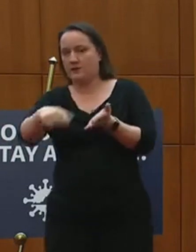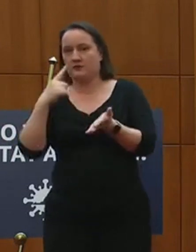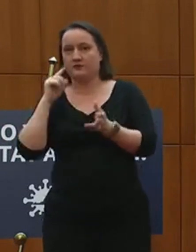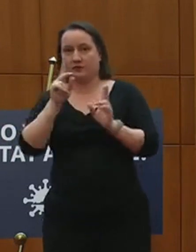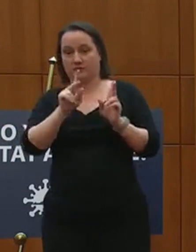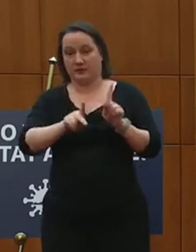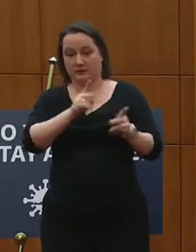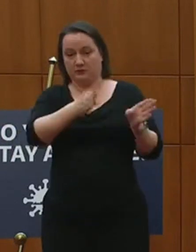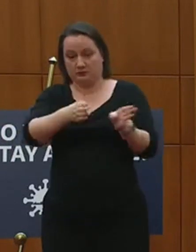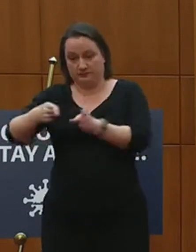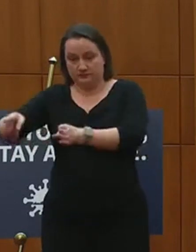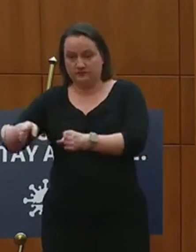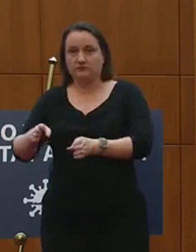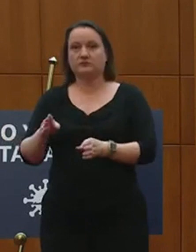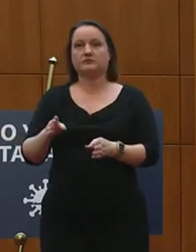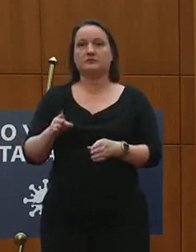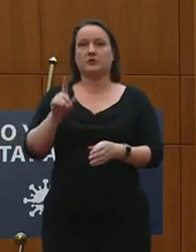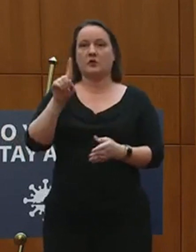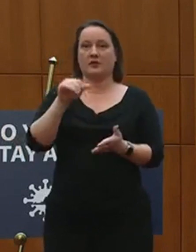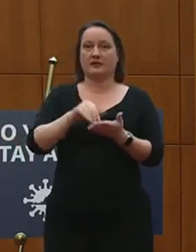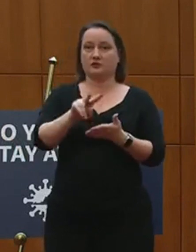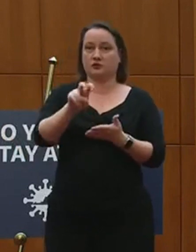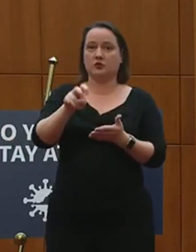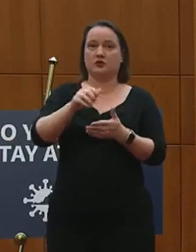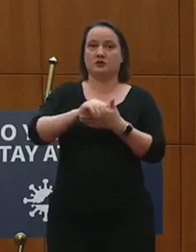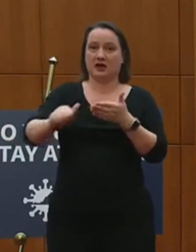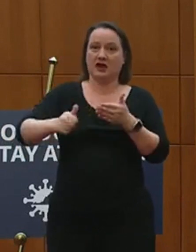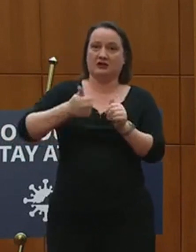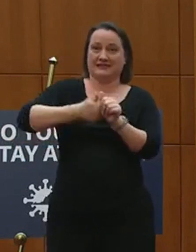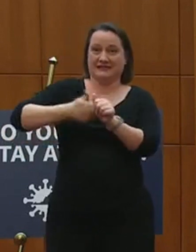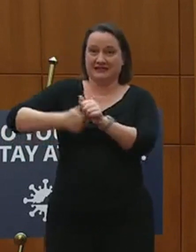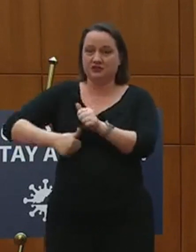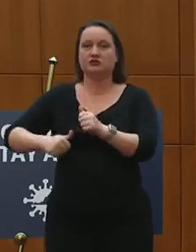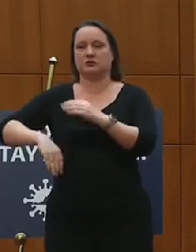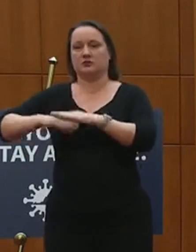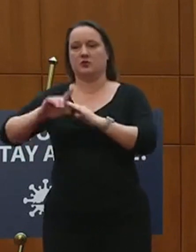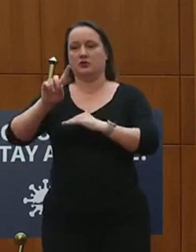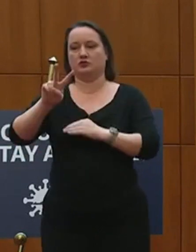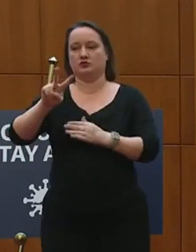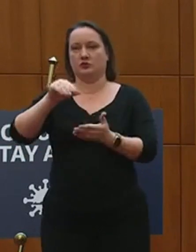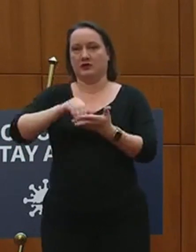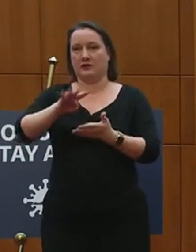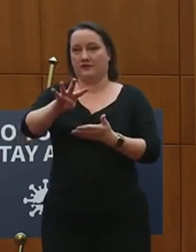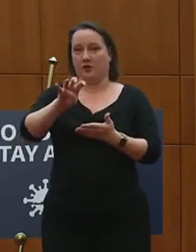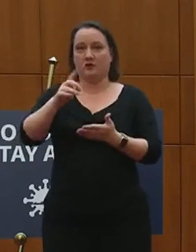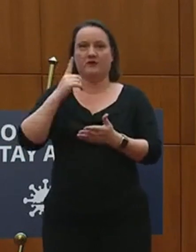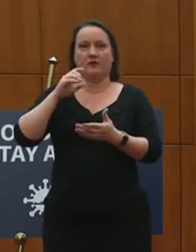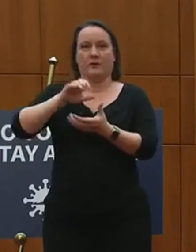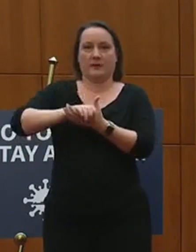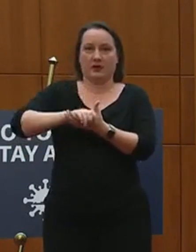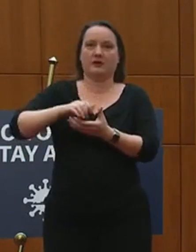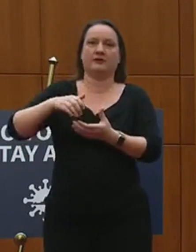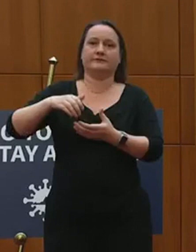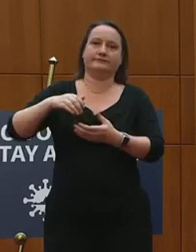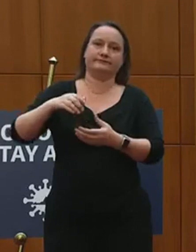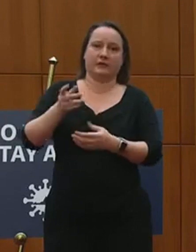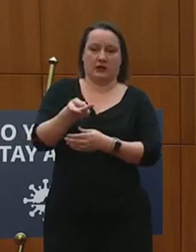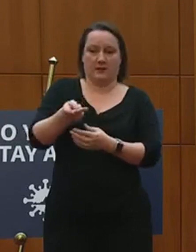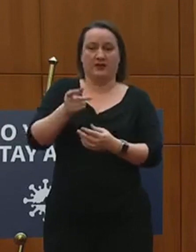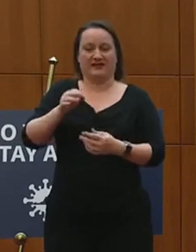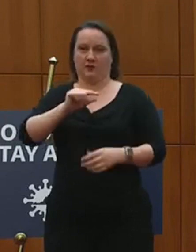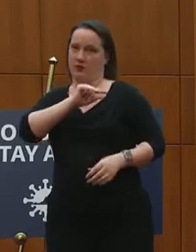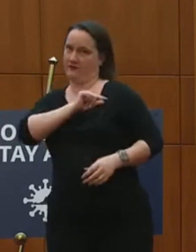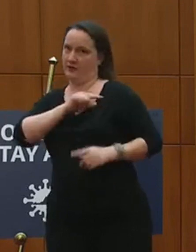individuals, $1,200 individually, up to $2,400 for a married couple for those who qualify, and that's based on